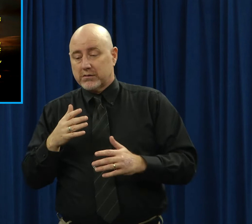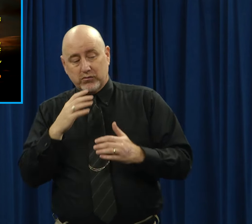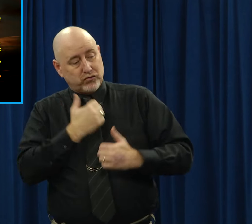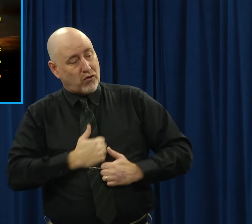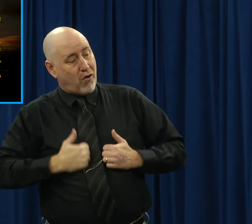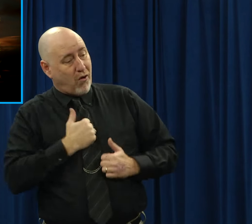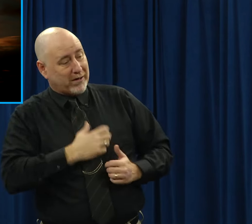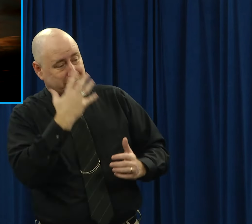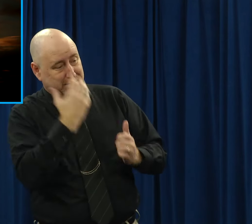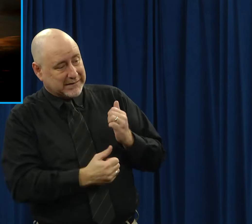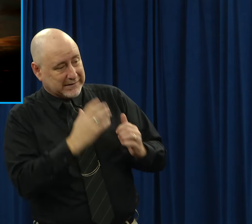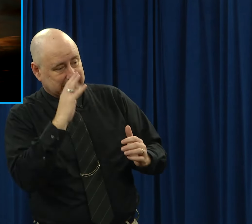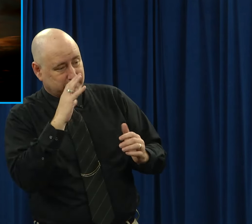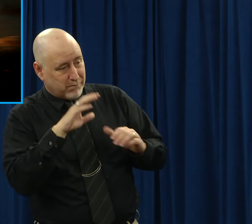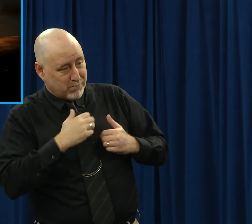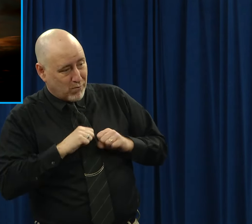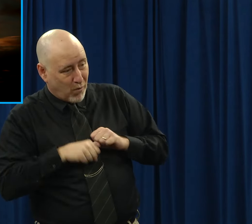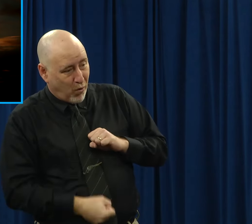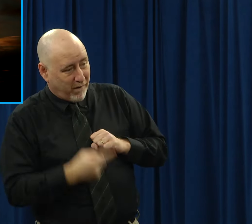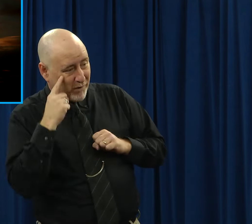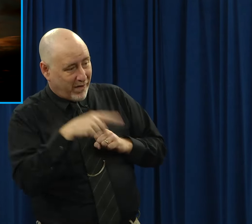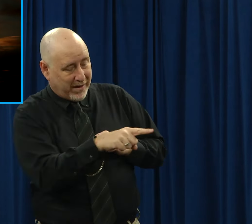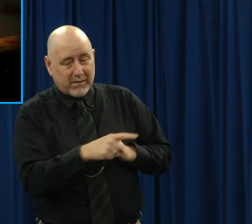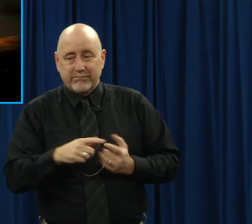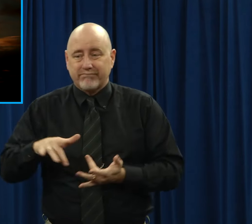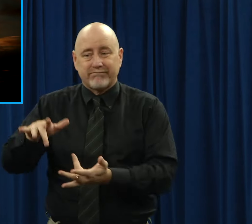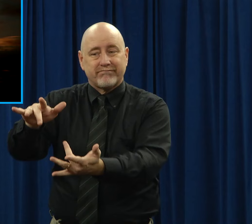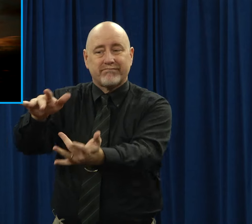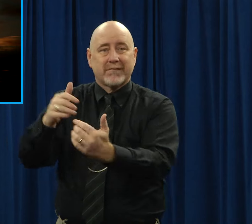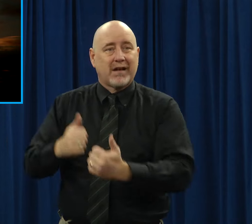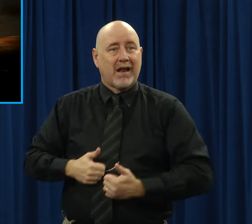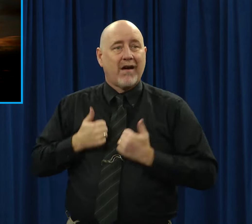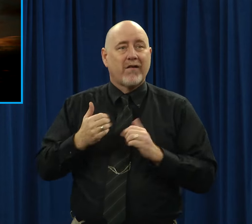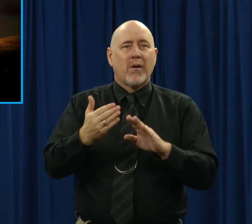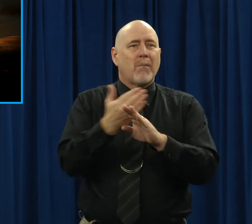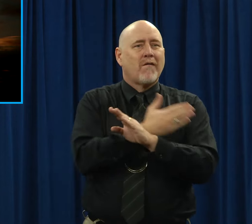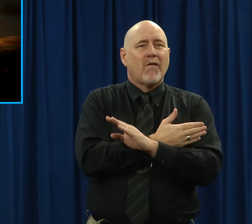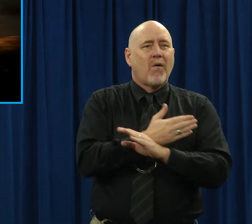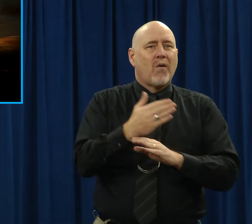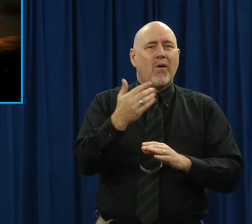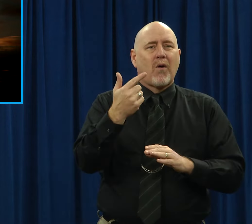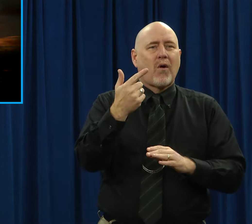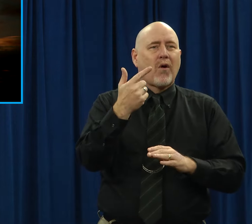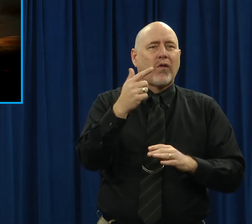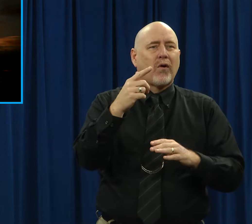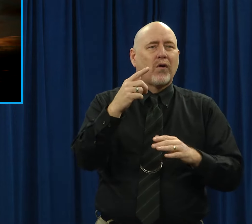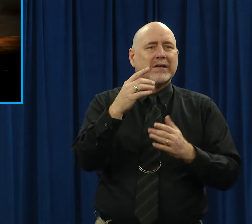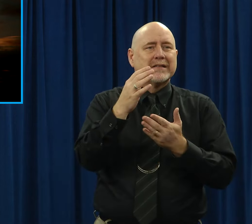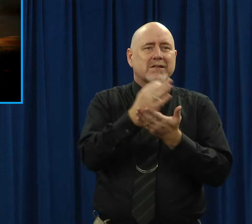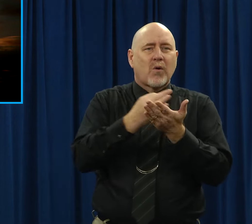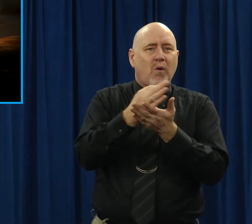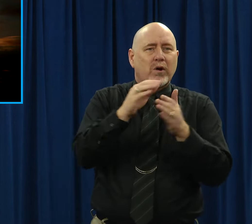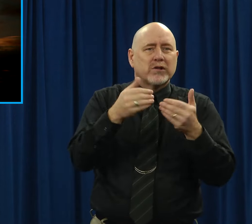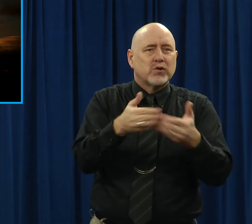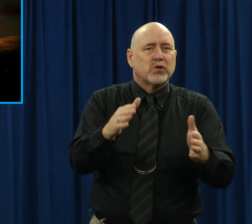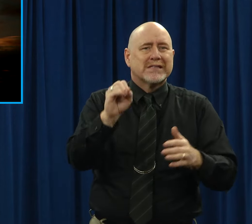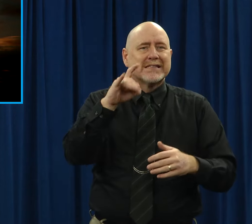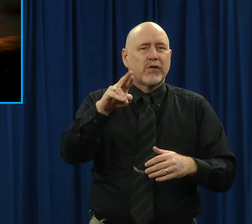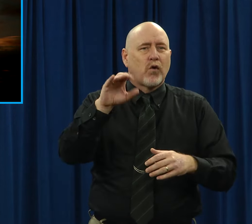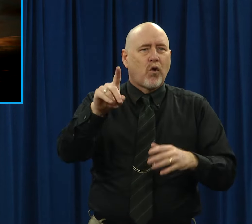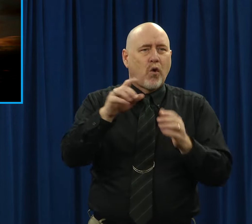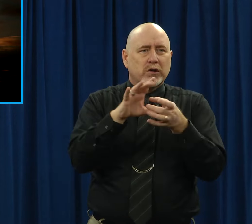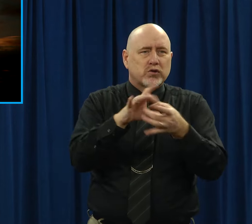streets. He says, remember your Creator before the silver cord is loosed, or the golden bowl is broken, or